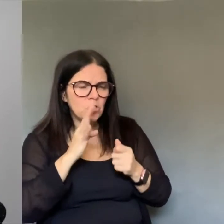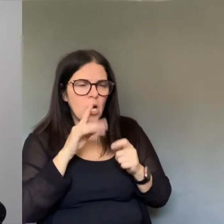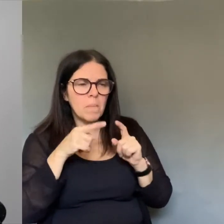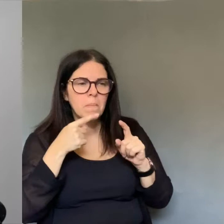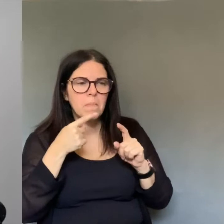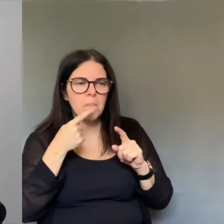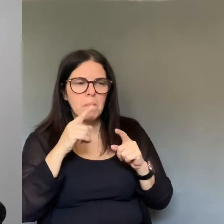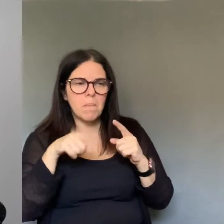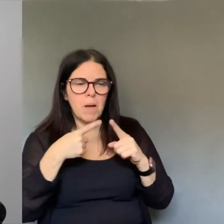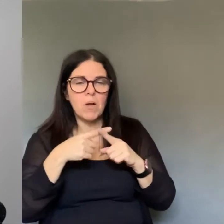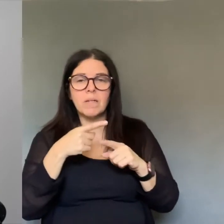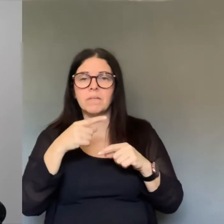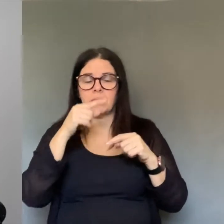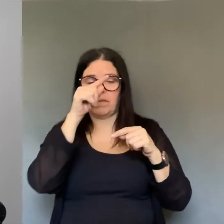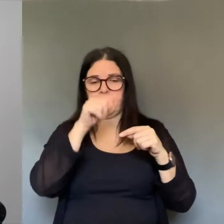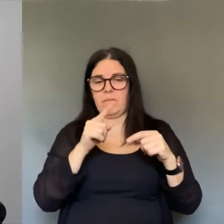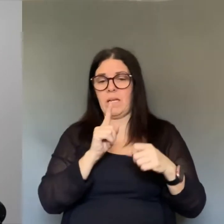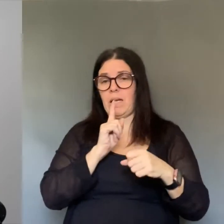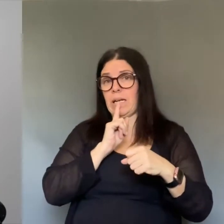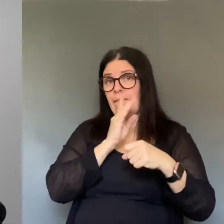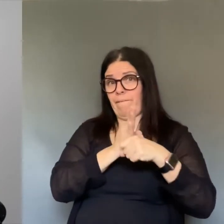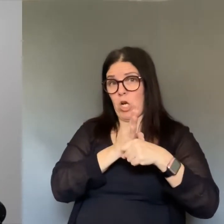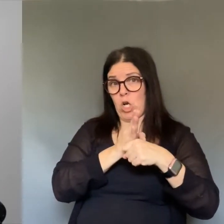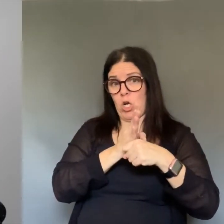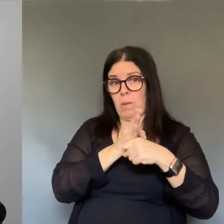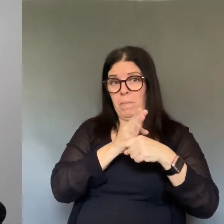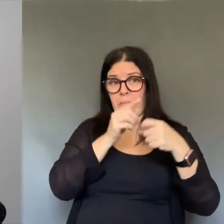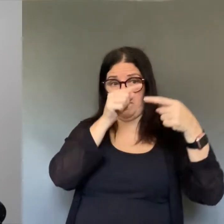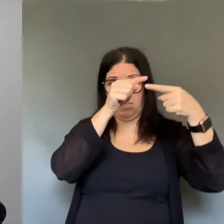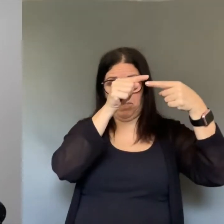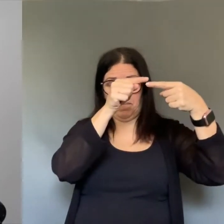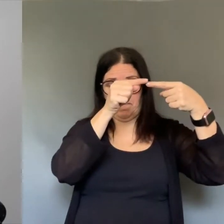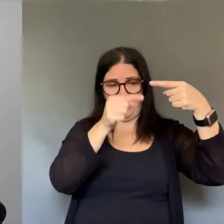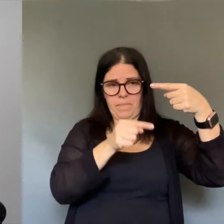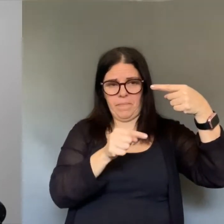I'll have to check which specific number that are you referring to?